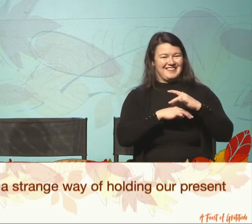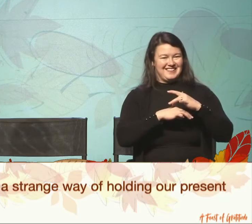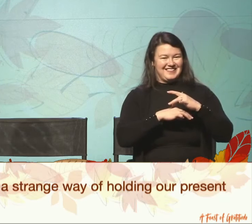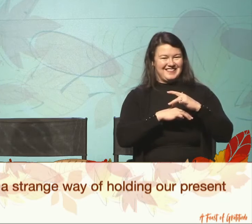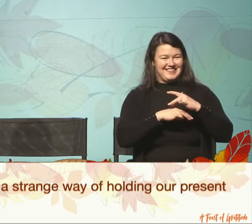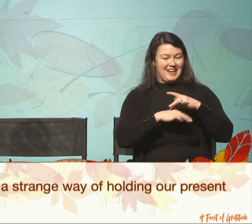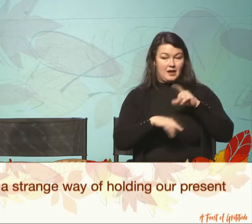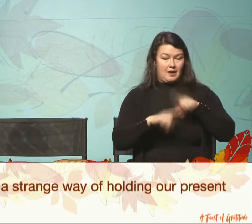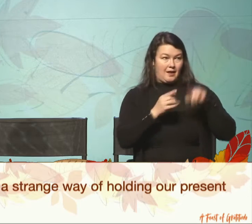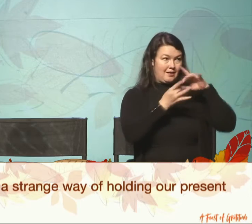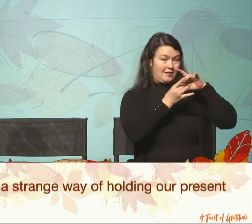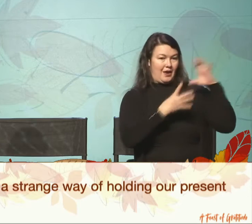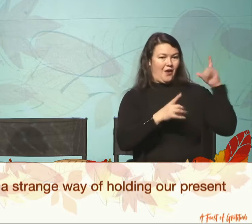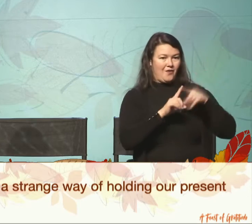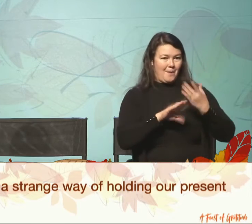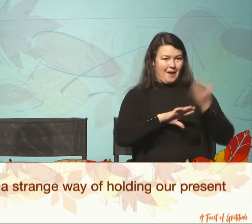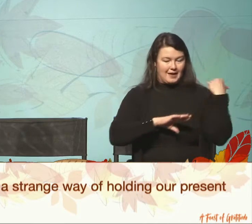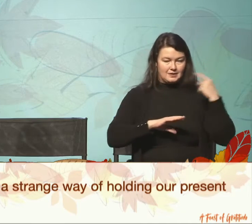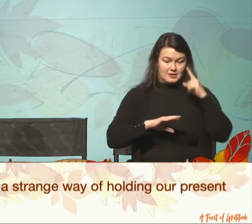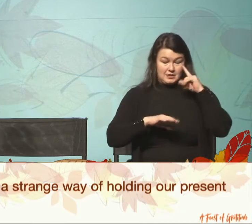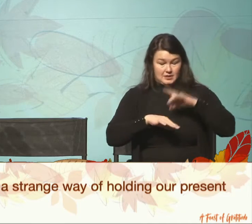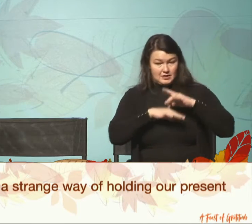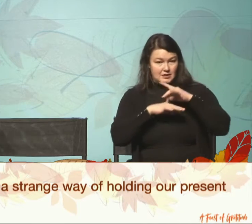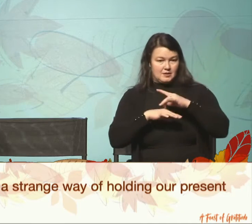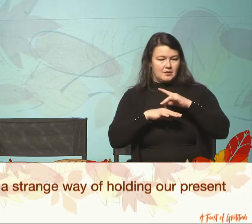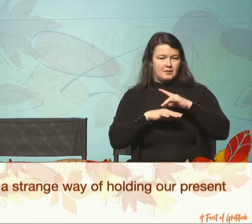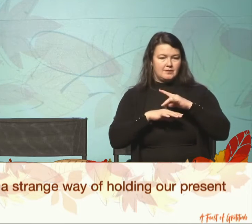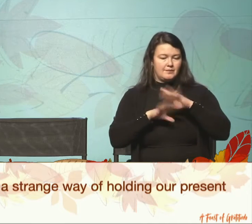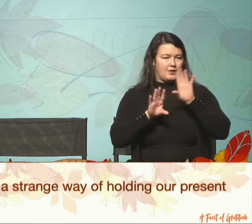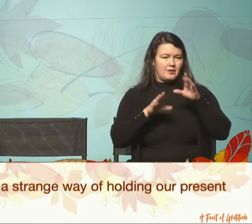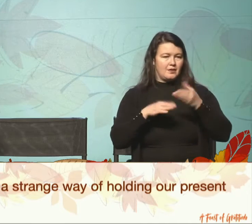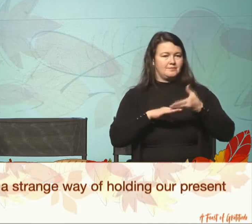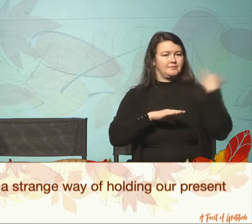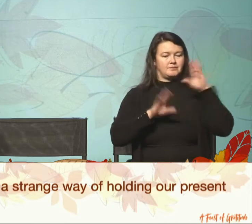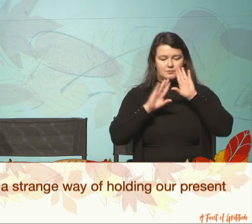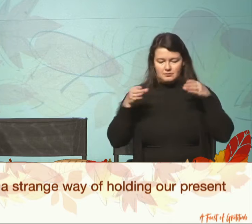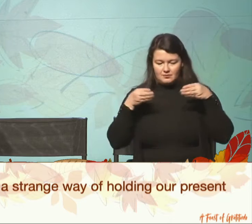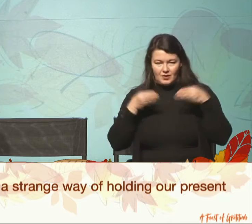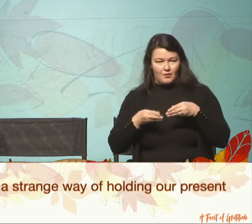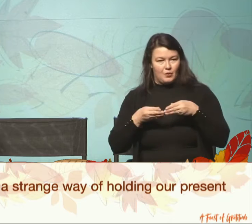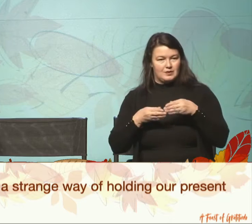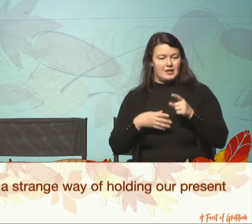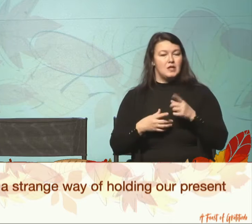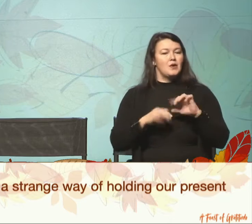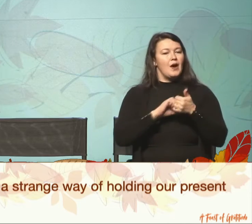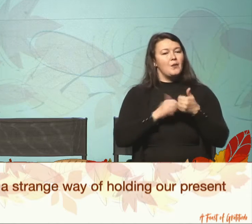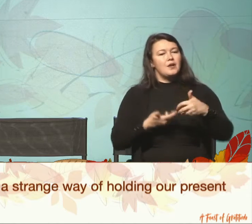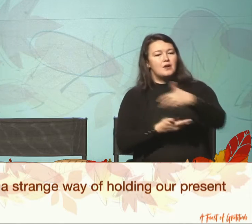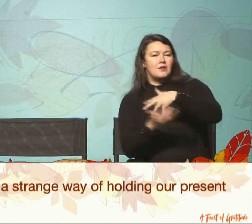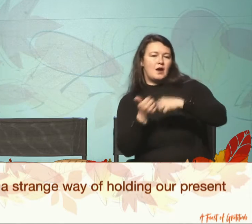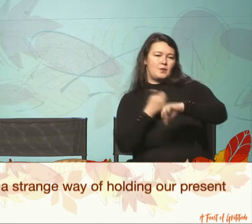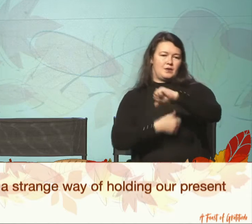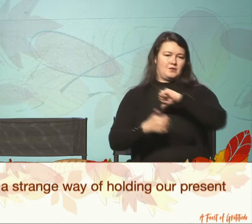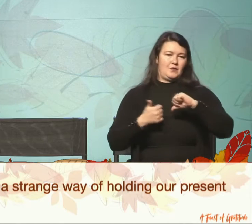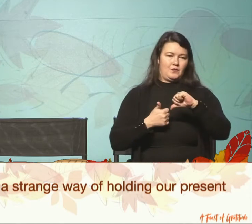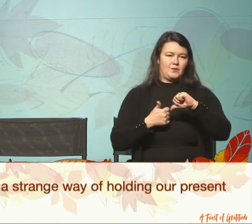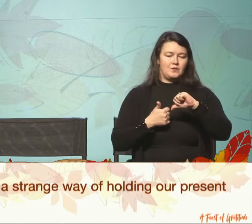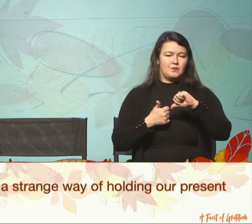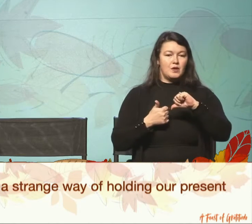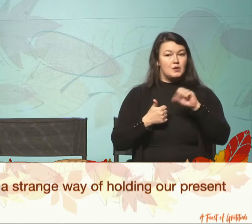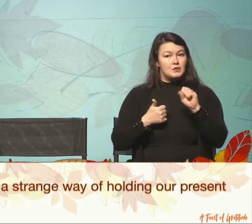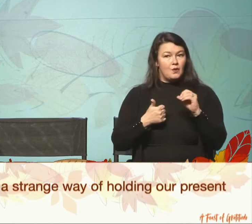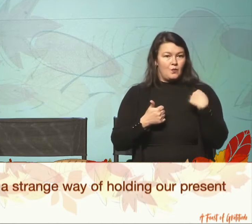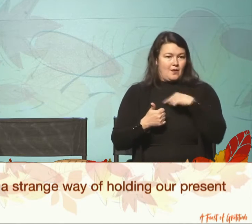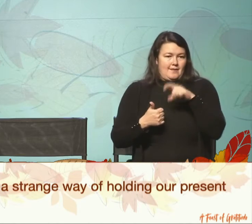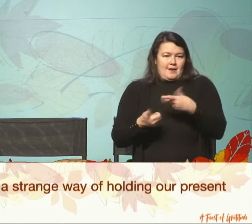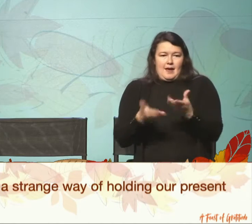our present moments hostage. Our past memories, our past experiences impact the way we interact with one another, the way we see one another. And so we